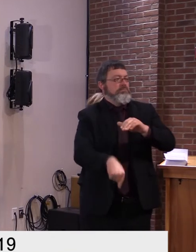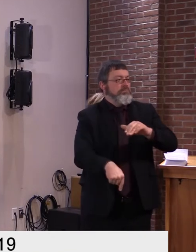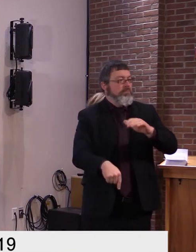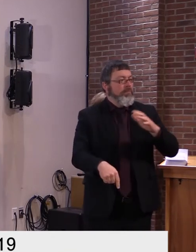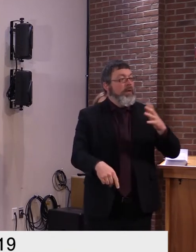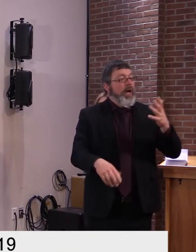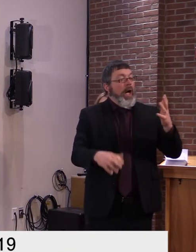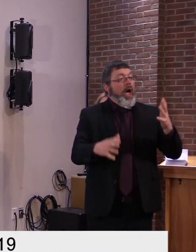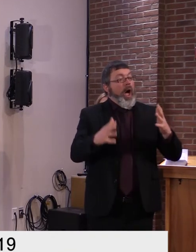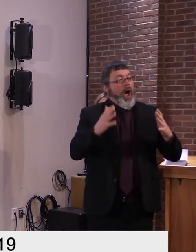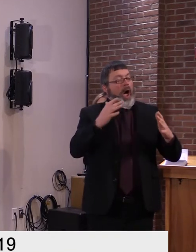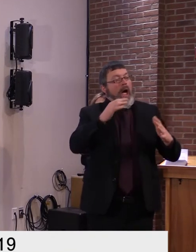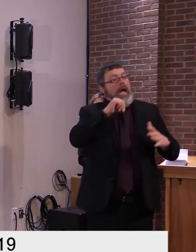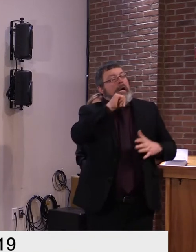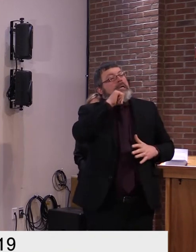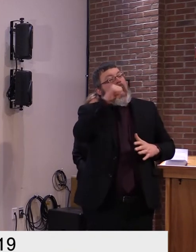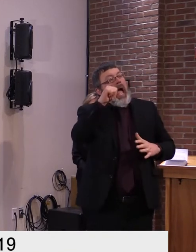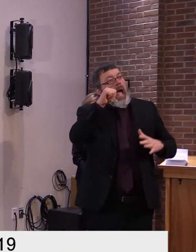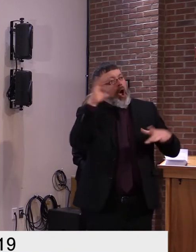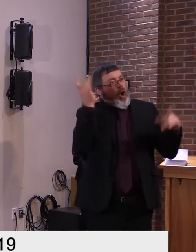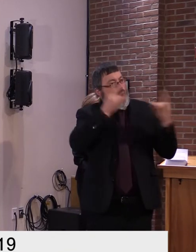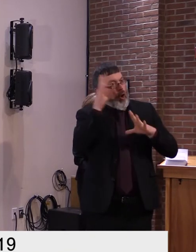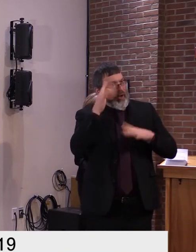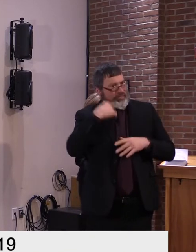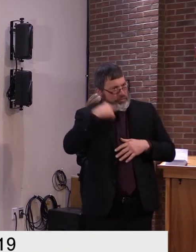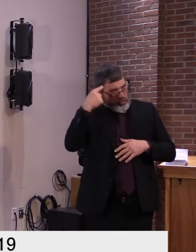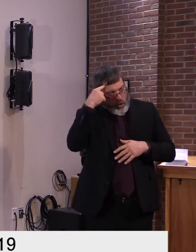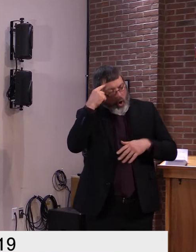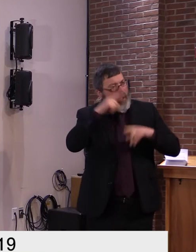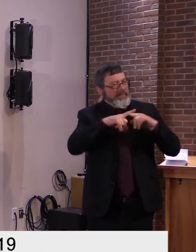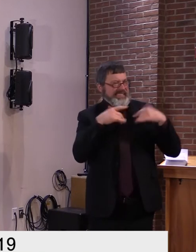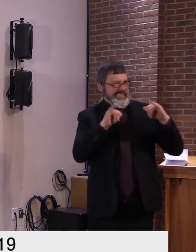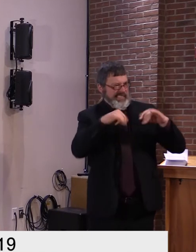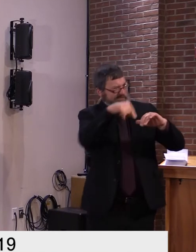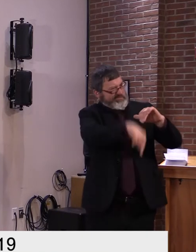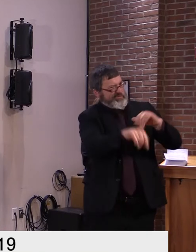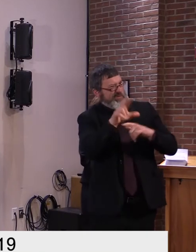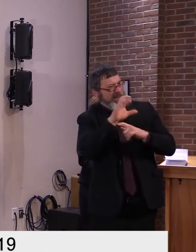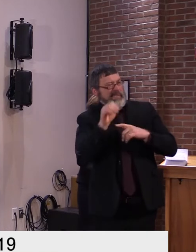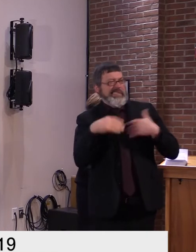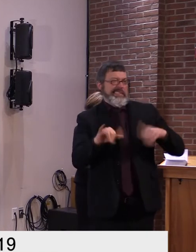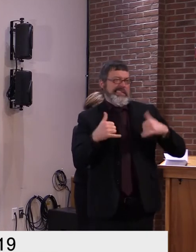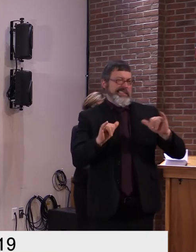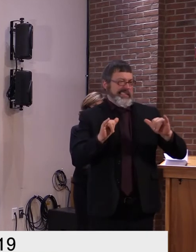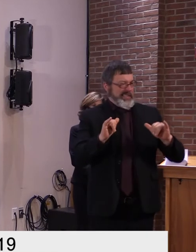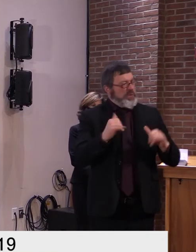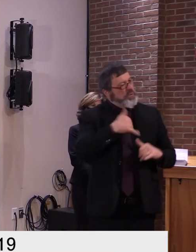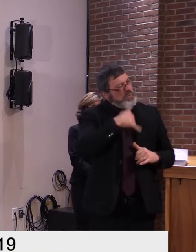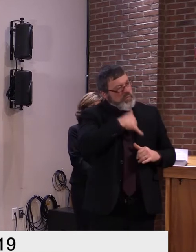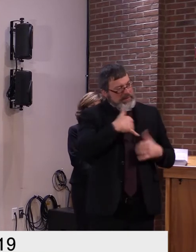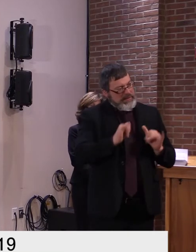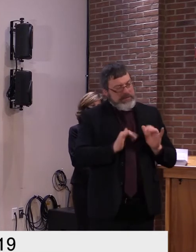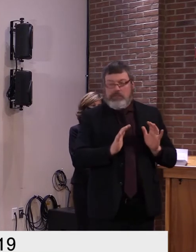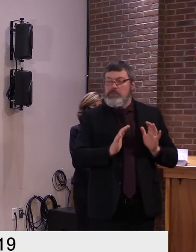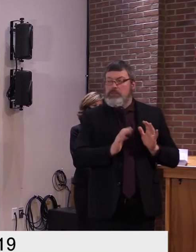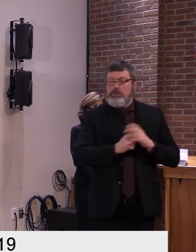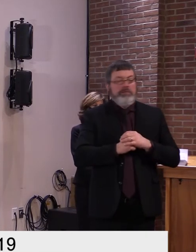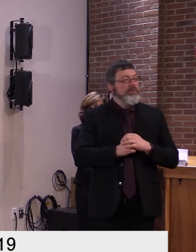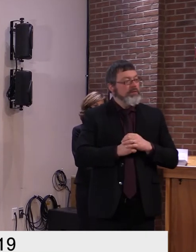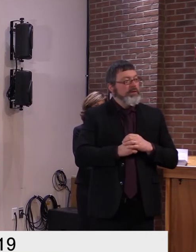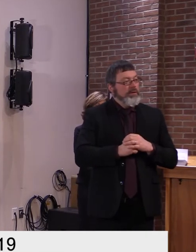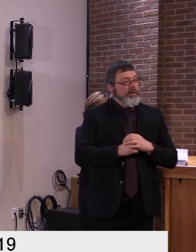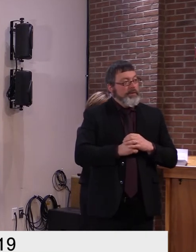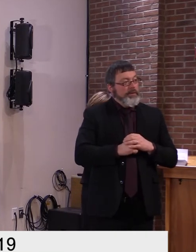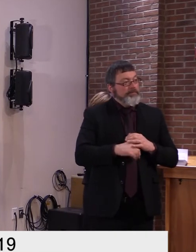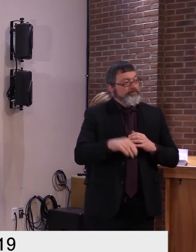is another way to say that. But nonetheless, you know, the sales and use revenues are looking good,